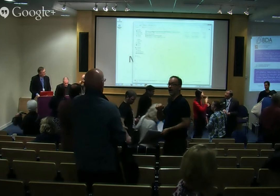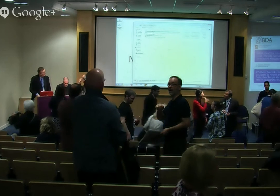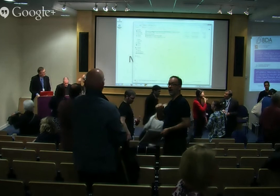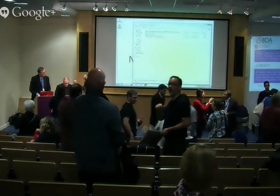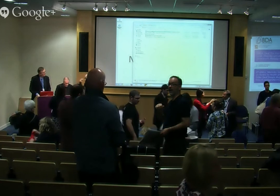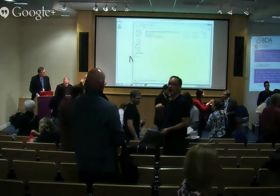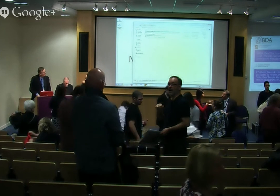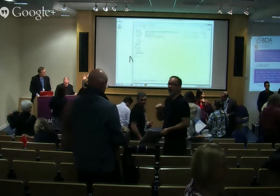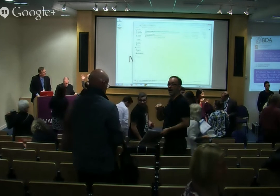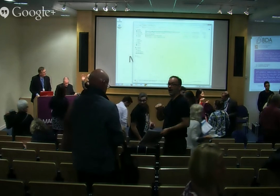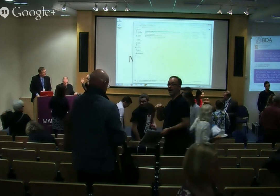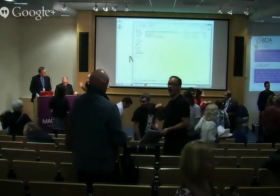Oh my god.